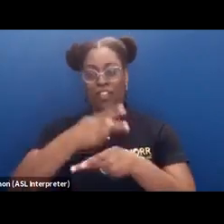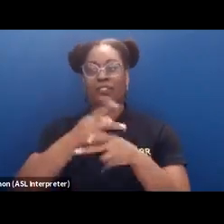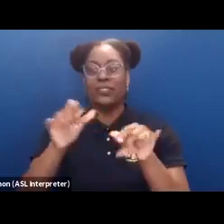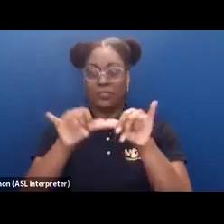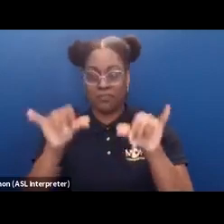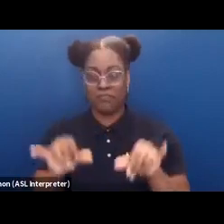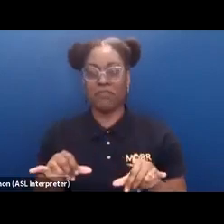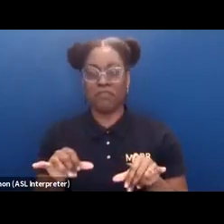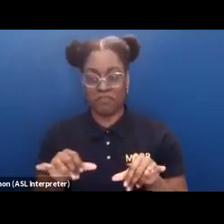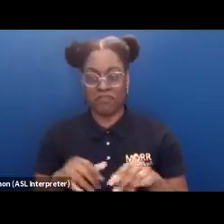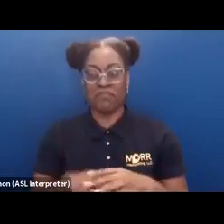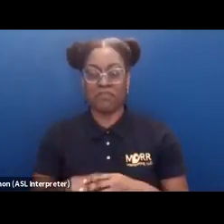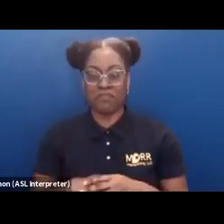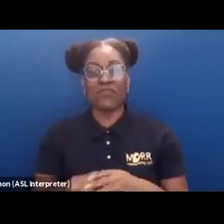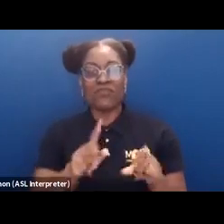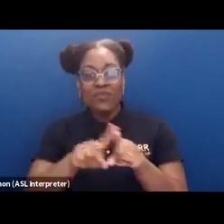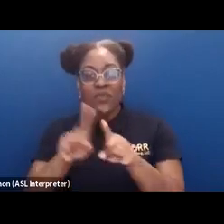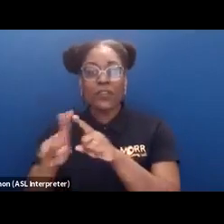labor, and the ways in which